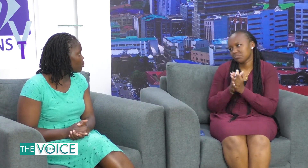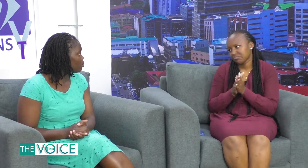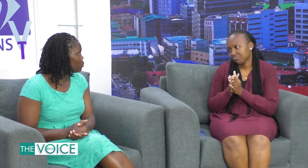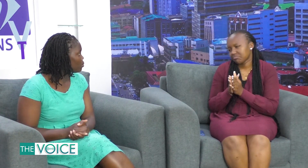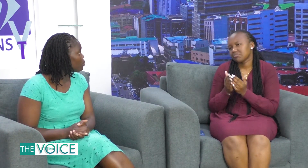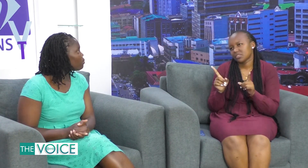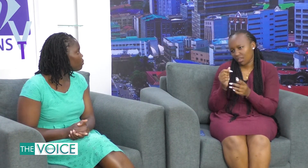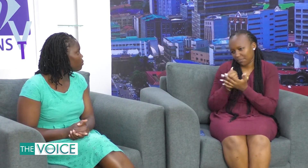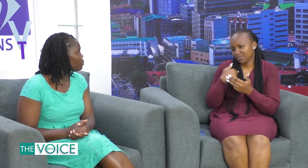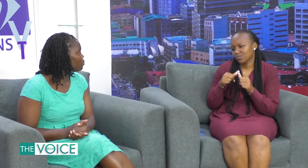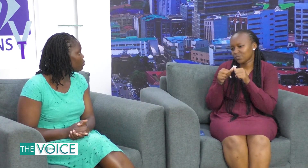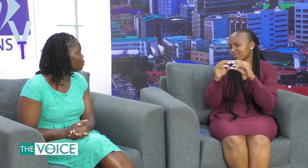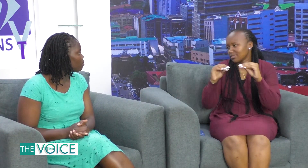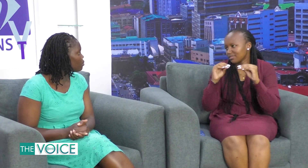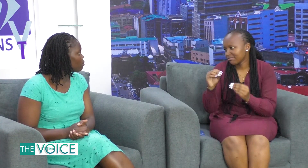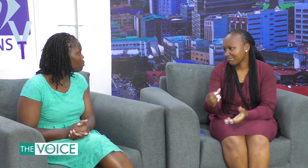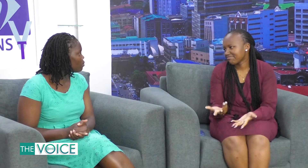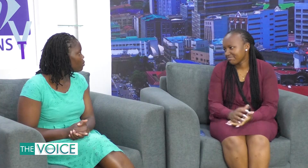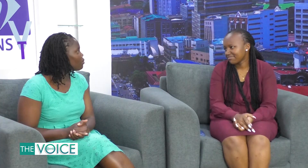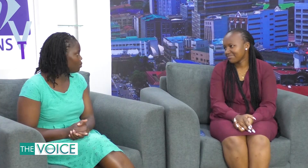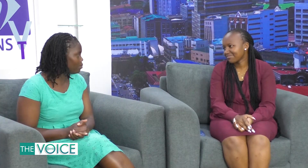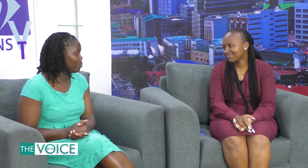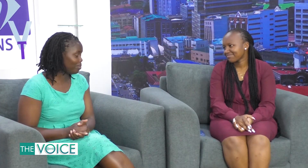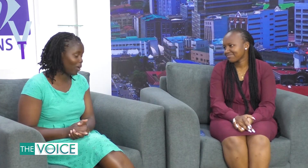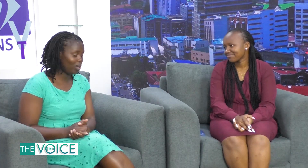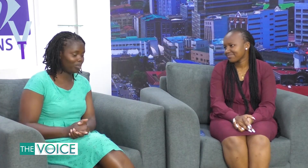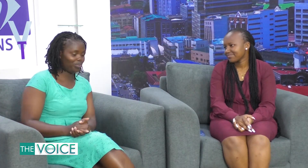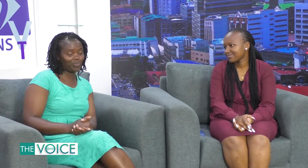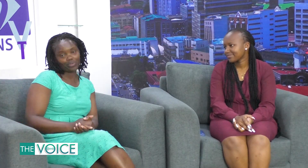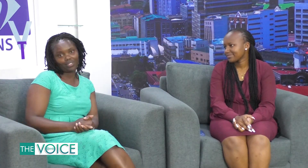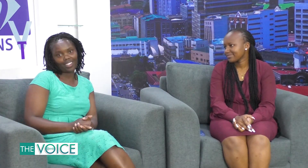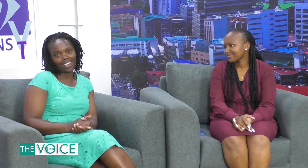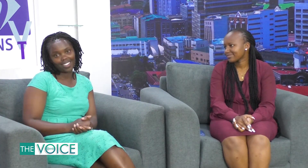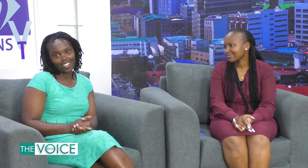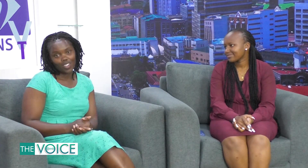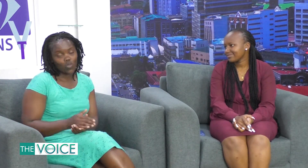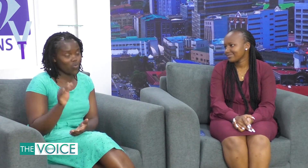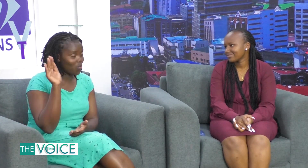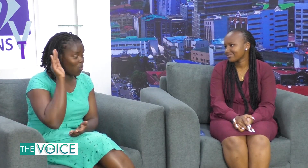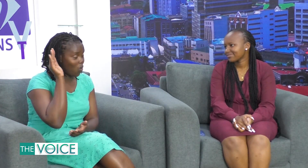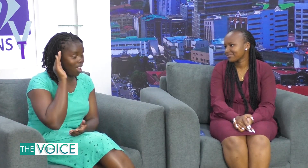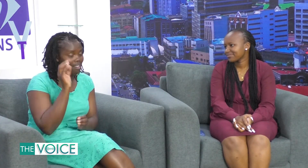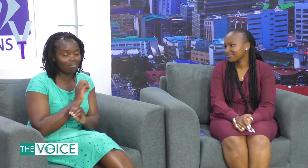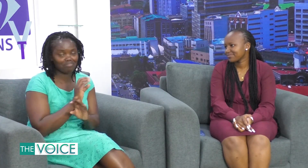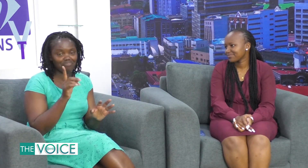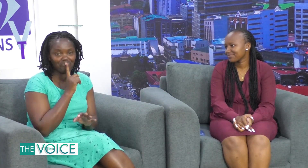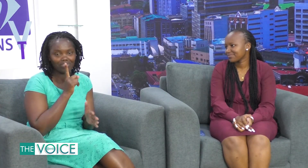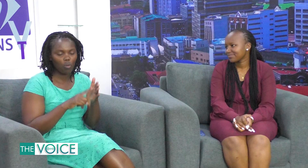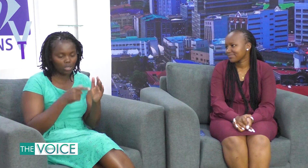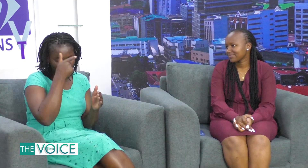challenges to access it. So when I started teaching, it was very motivated, and that's how I've continued. You've had